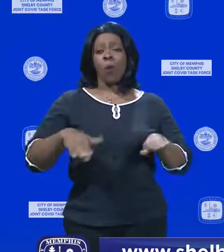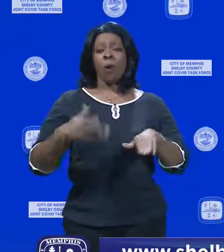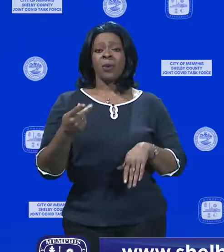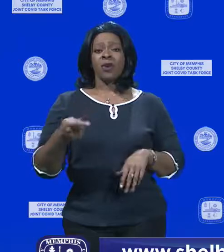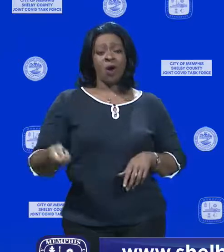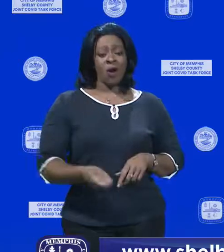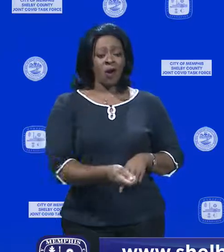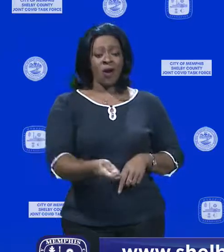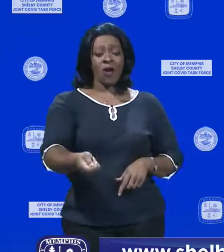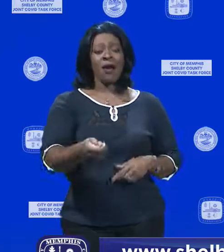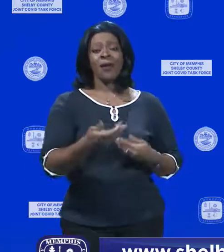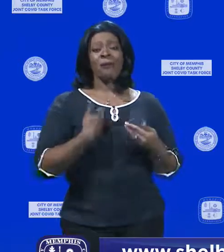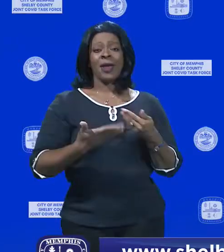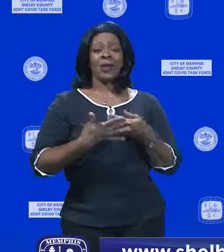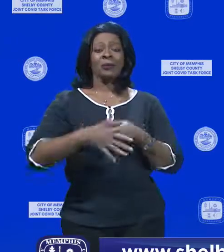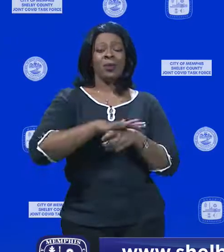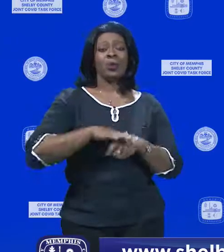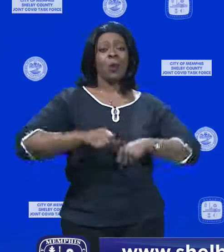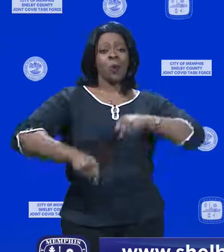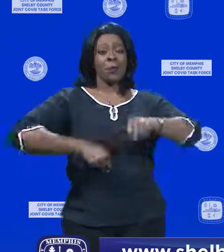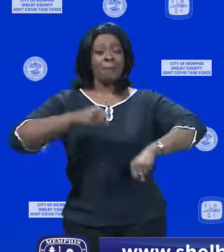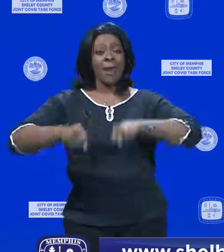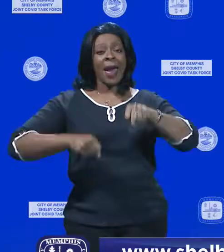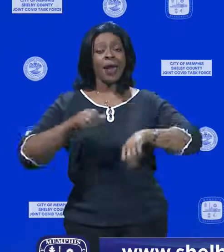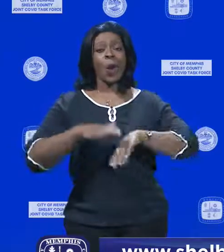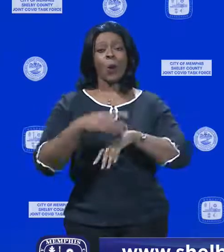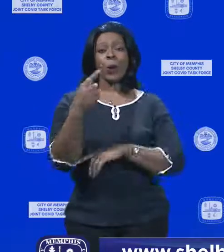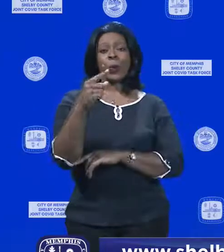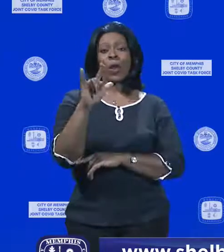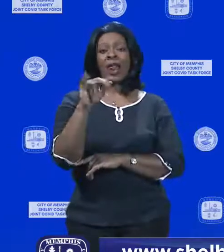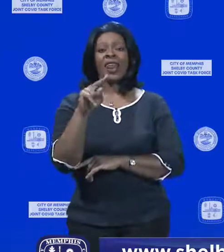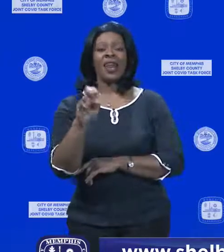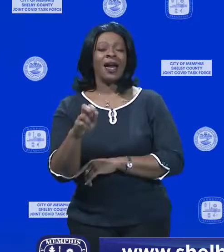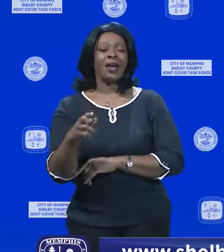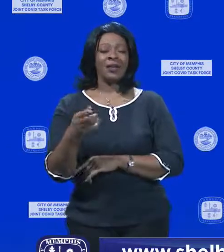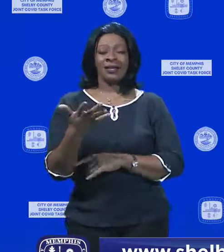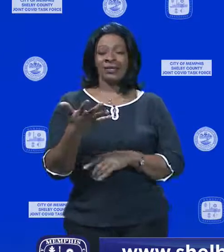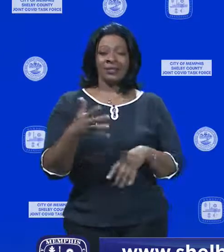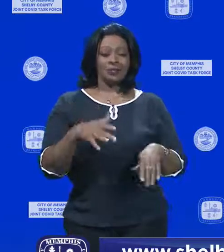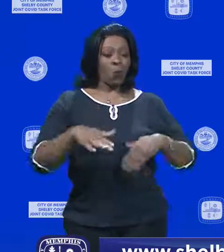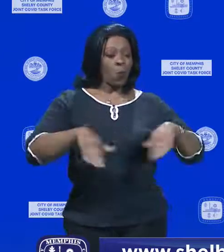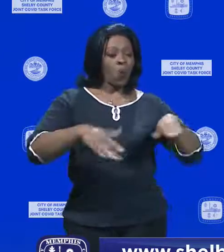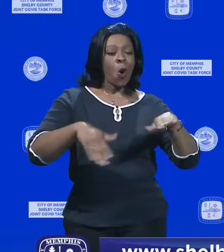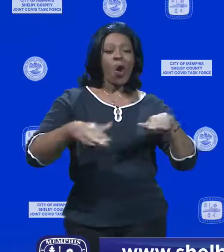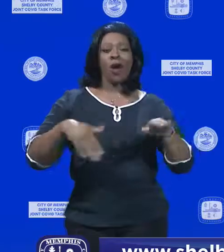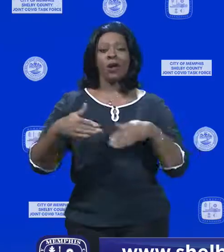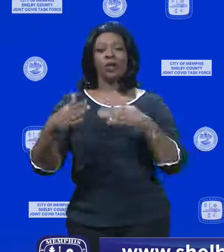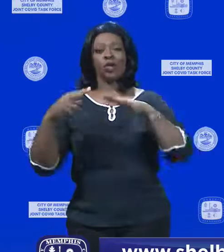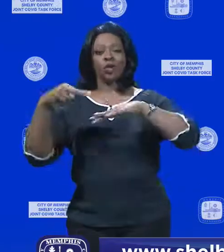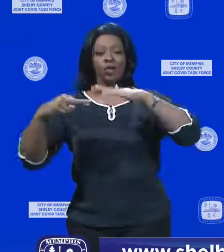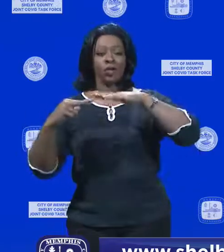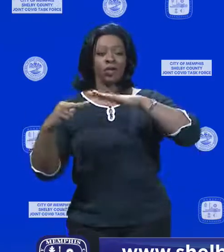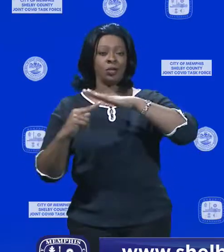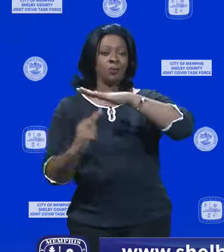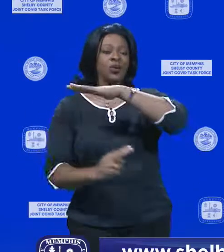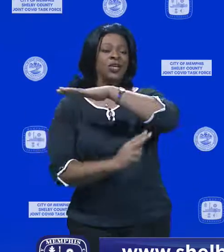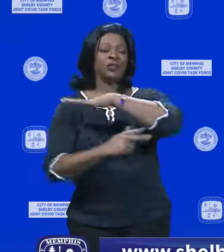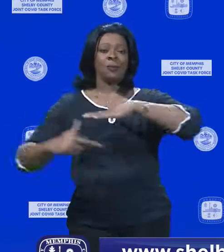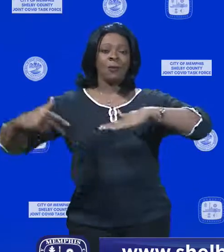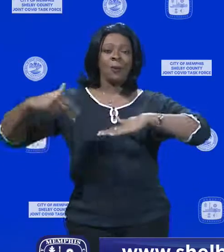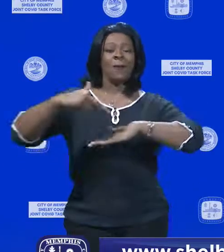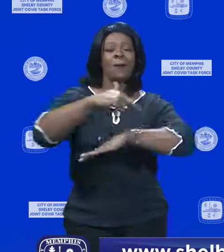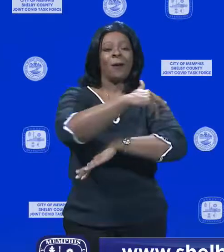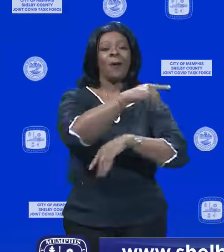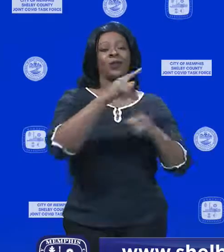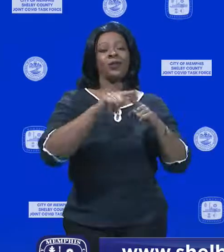in the neighborhood, or I'm riding my bike on the Green Line, or taking a walk over the bridge across